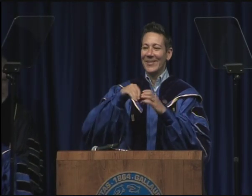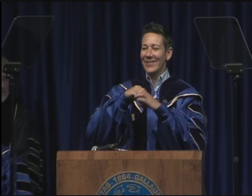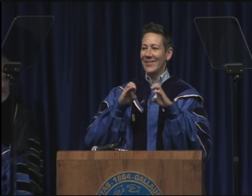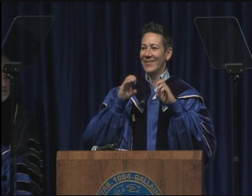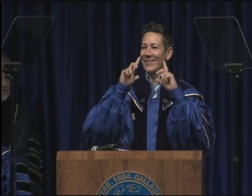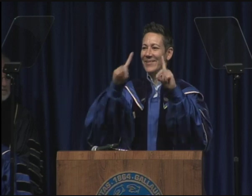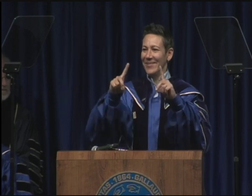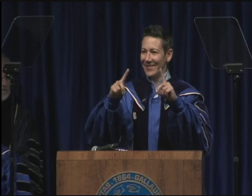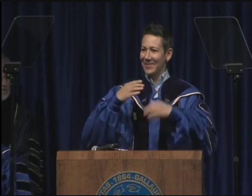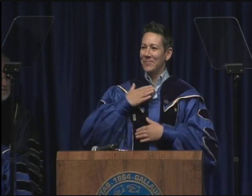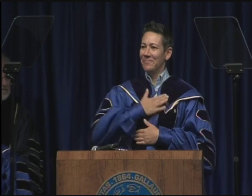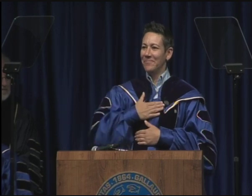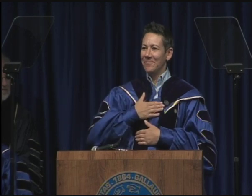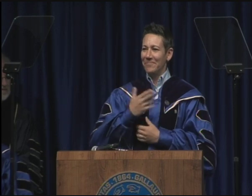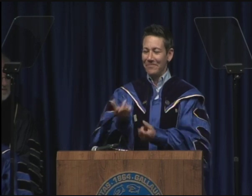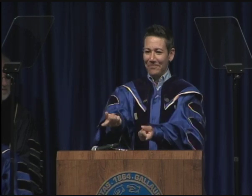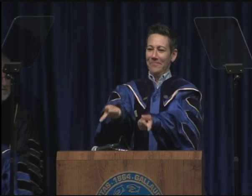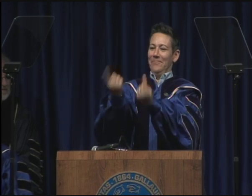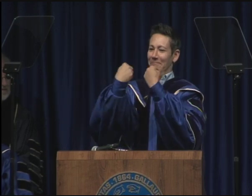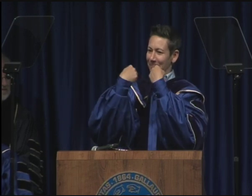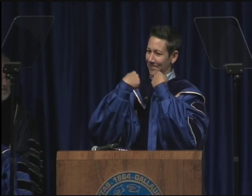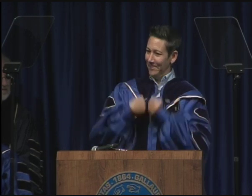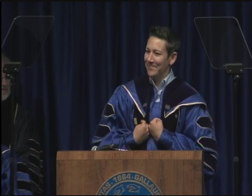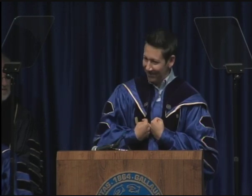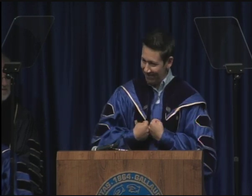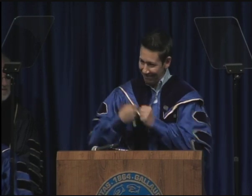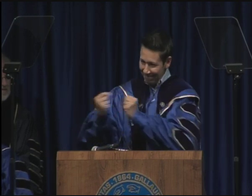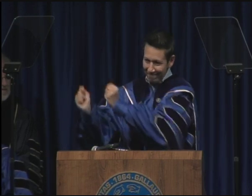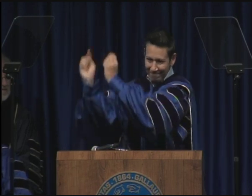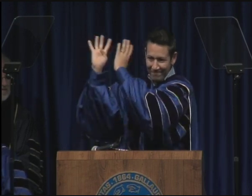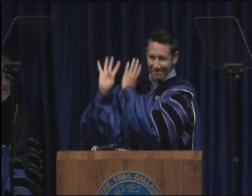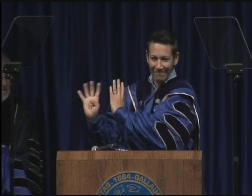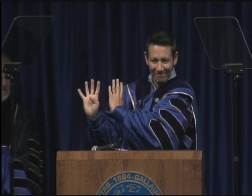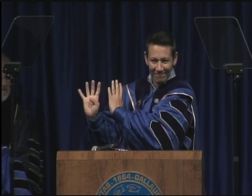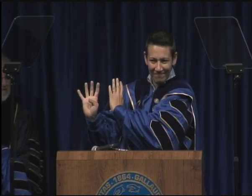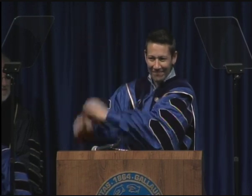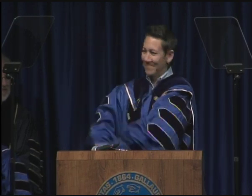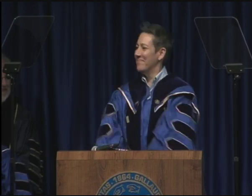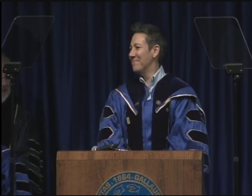Will the graduates of the education programs please come forward?